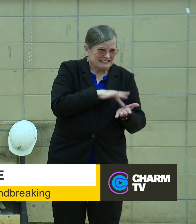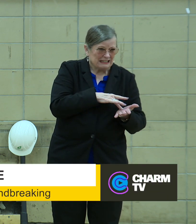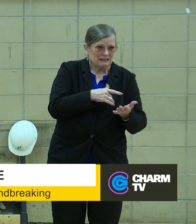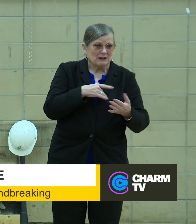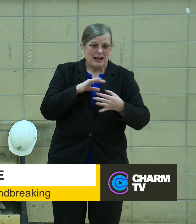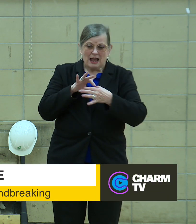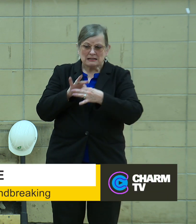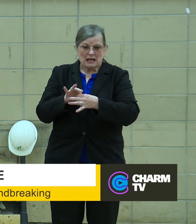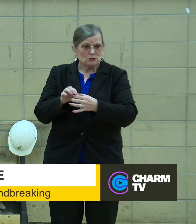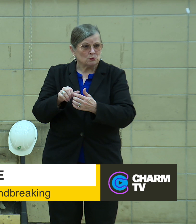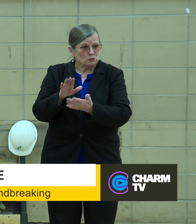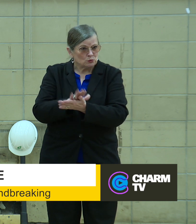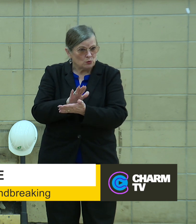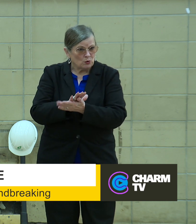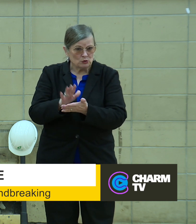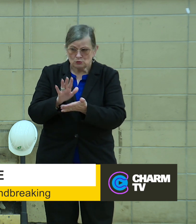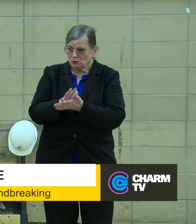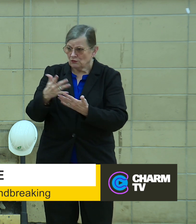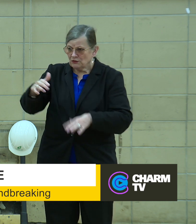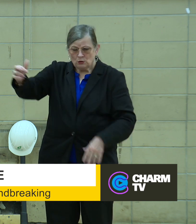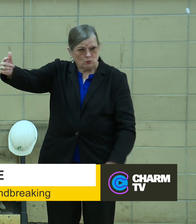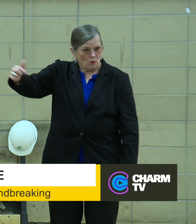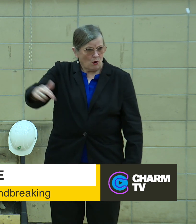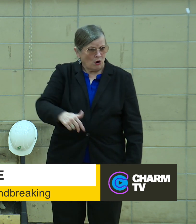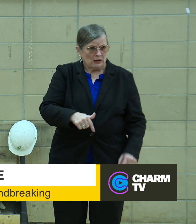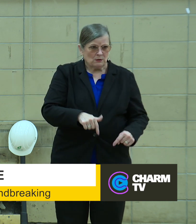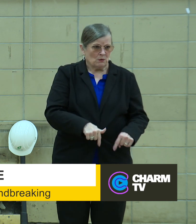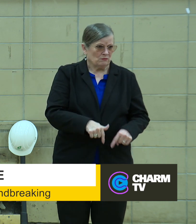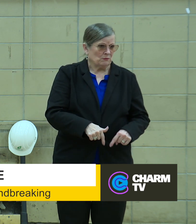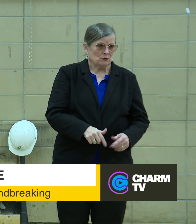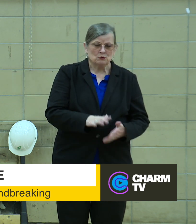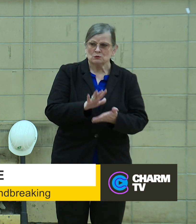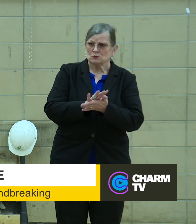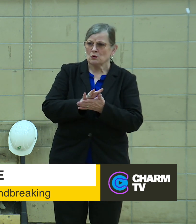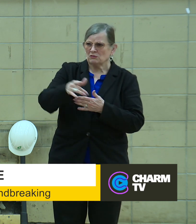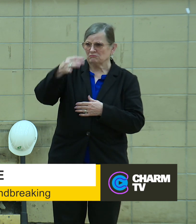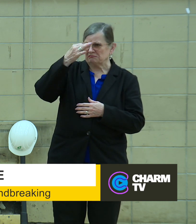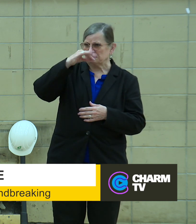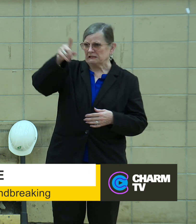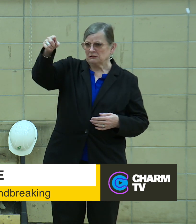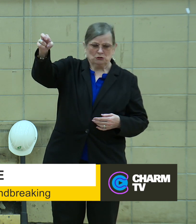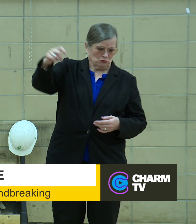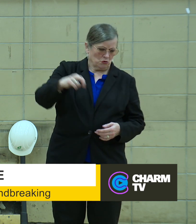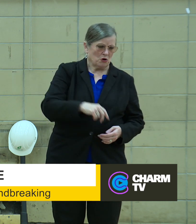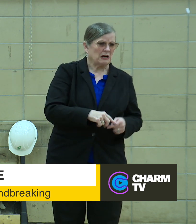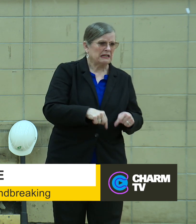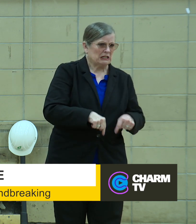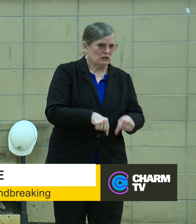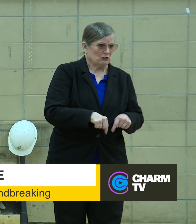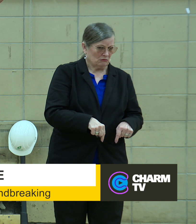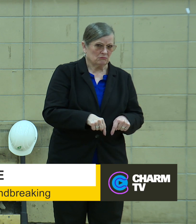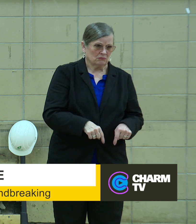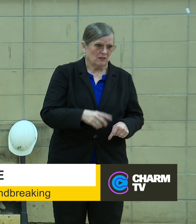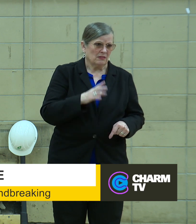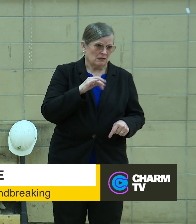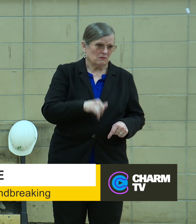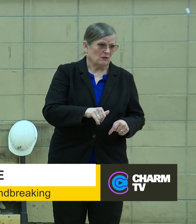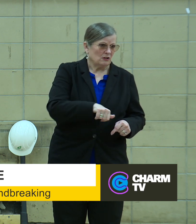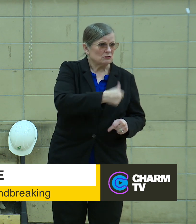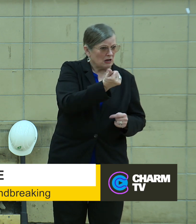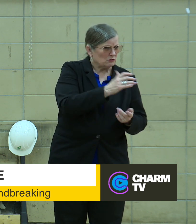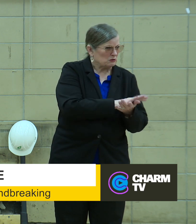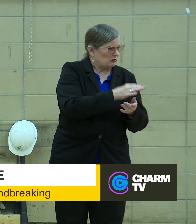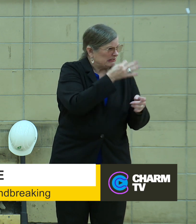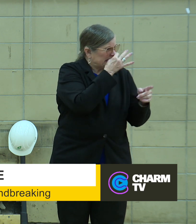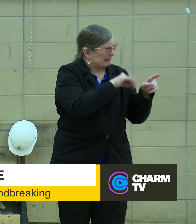out of the school, walk around the corner, and they walk right in this door. I myself went here, and I went to another school down the street.